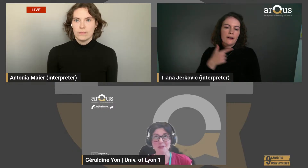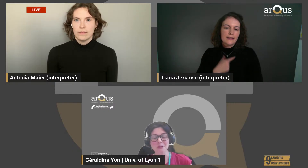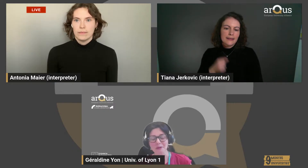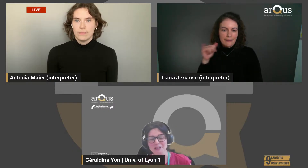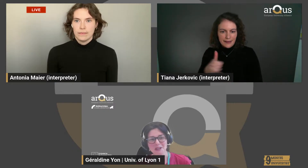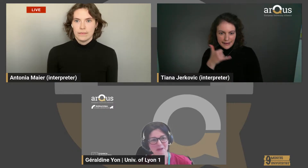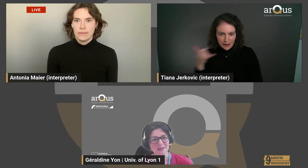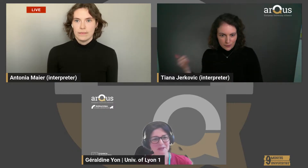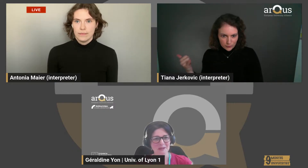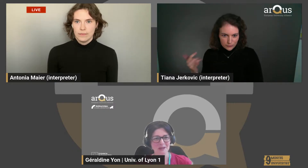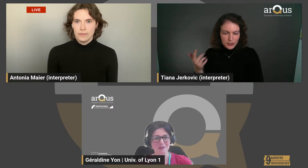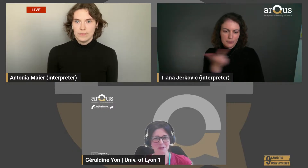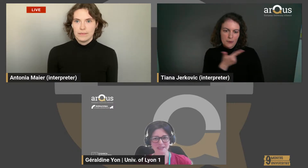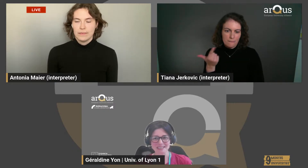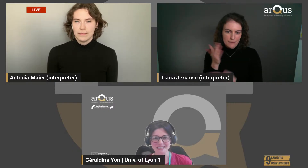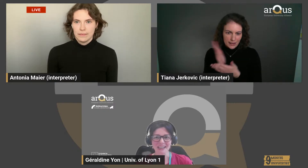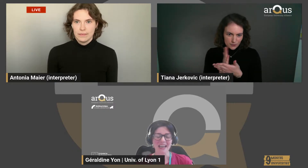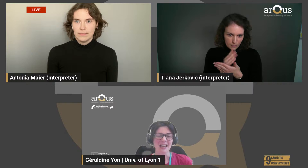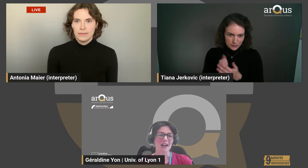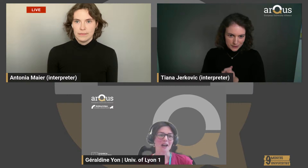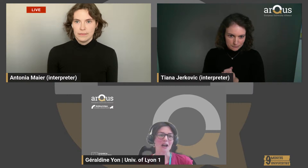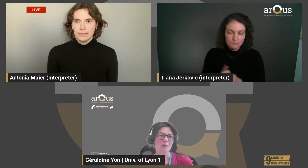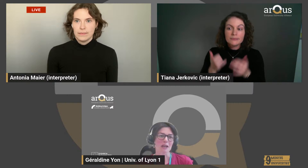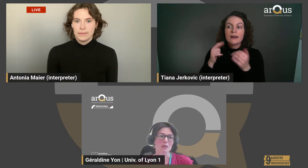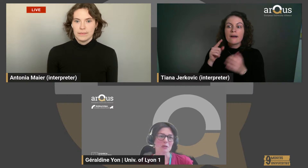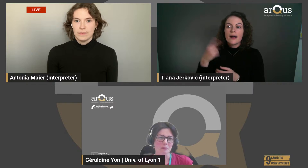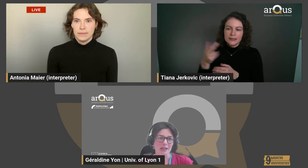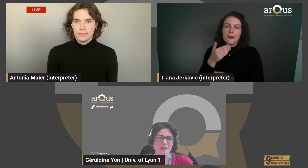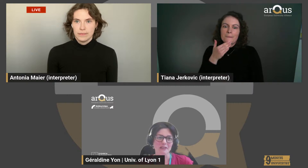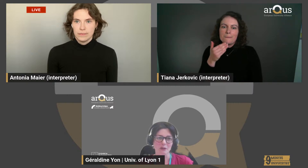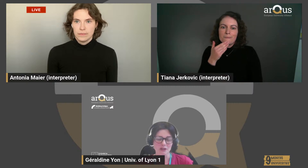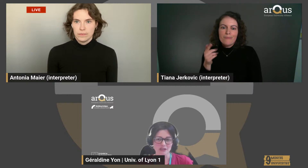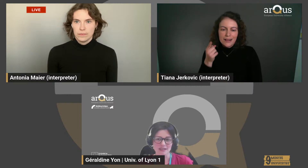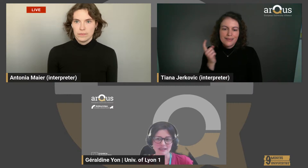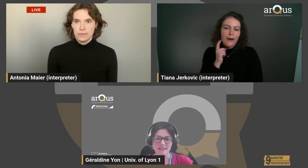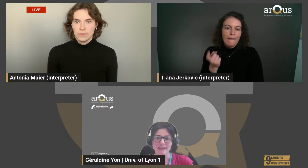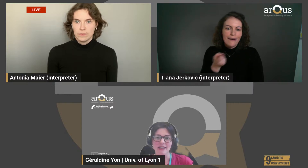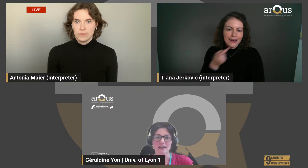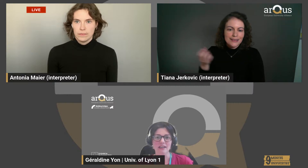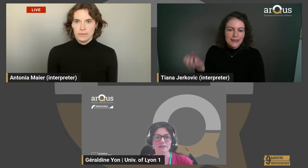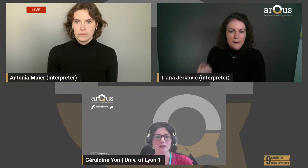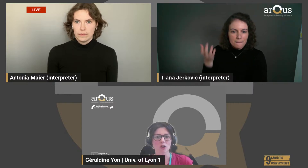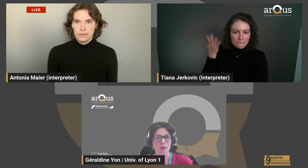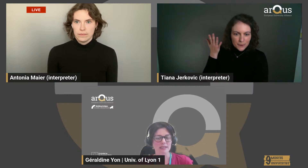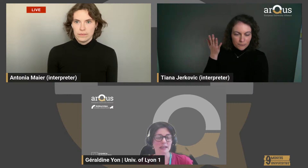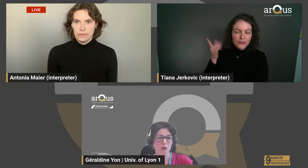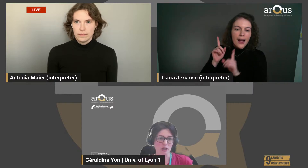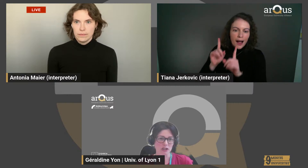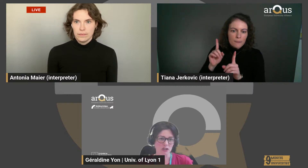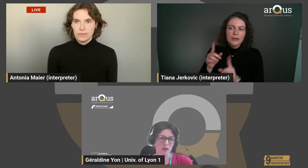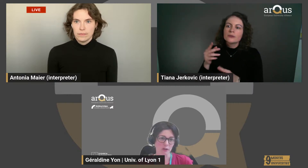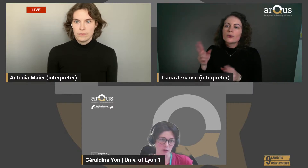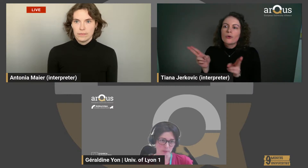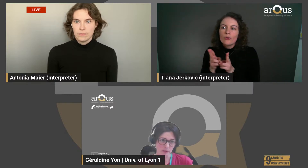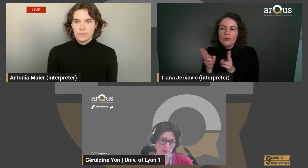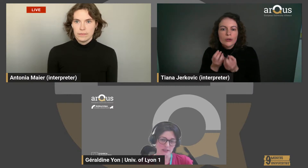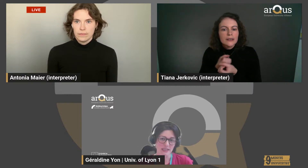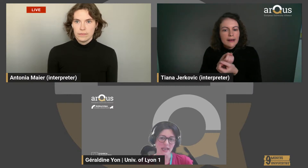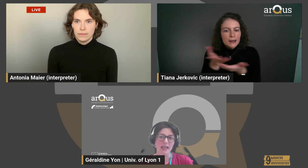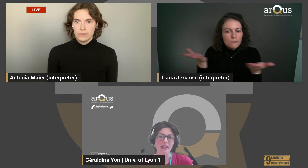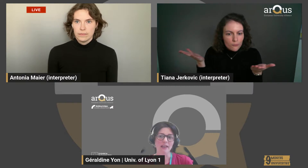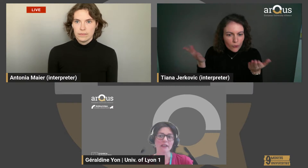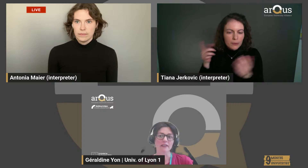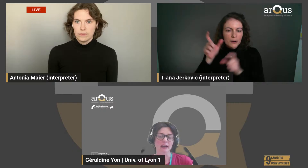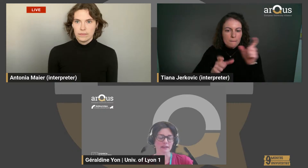the screen to Christian, I would like to remind the audience that they can leave comments and questions on the comment